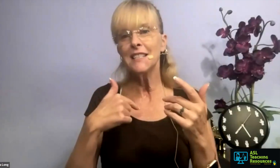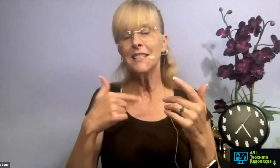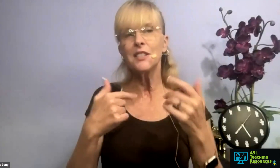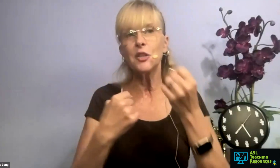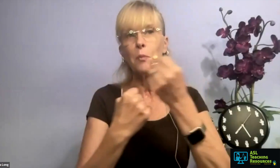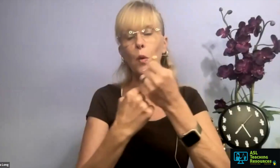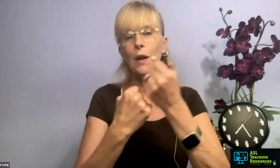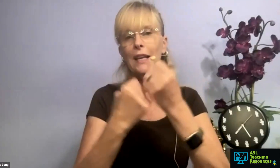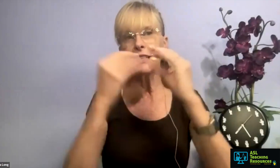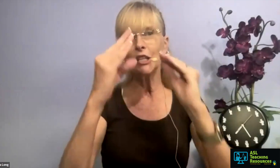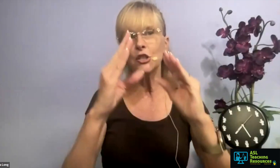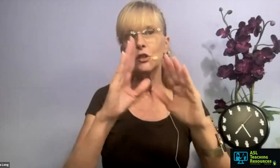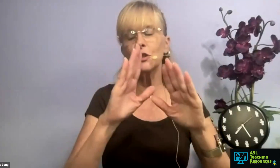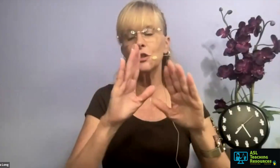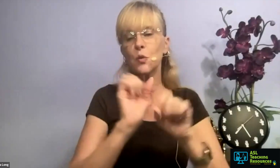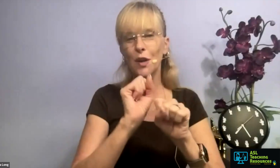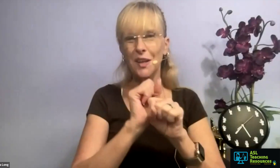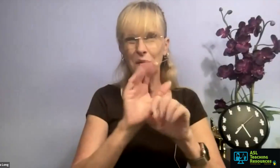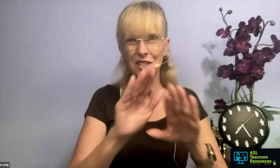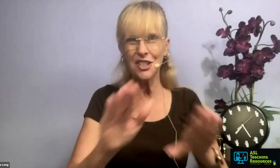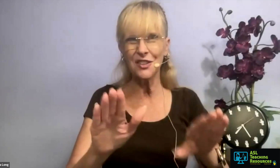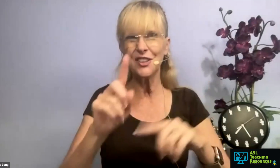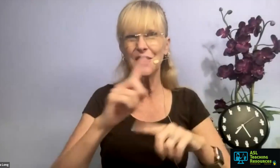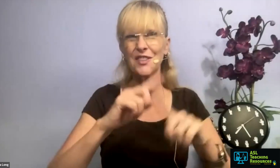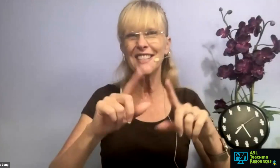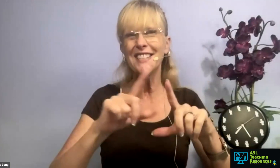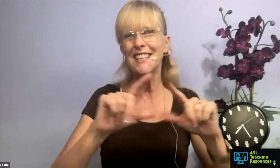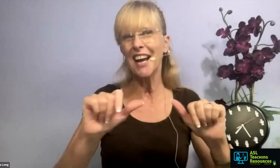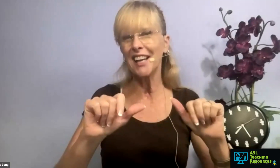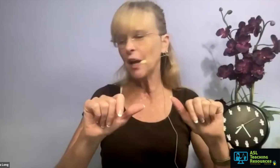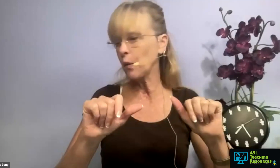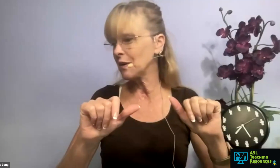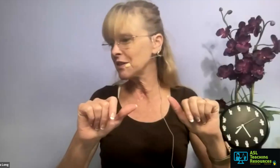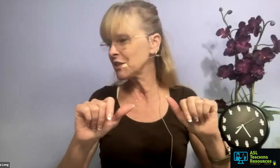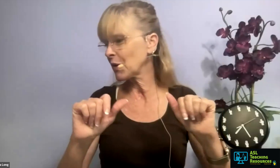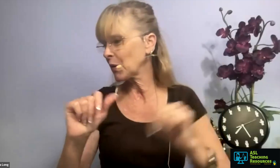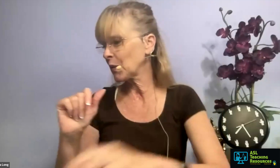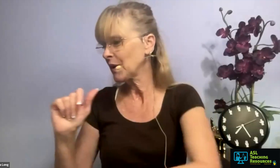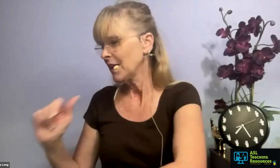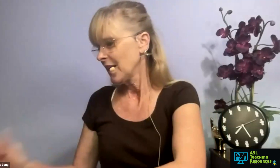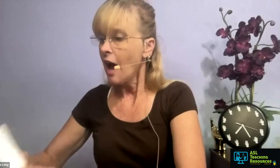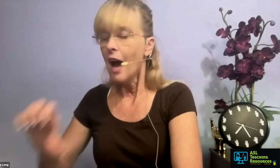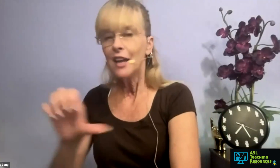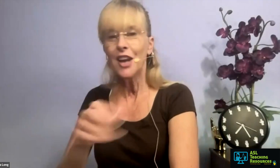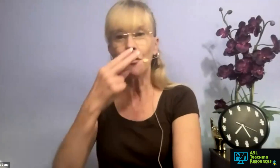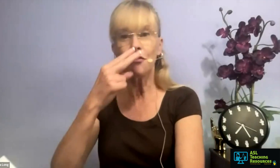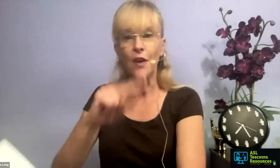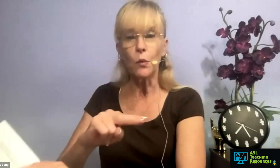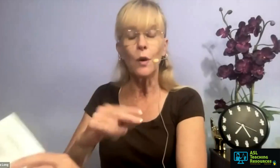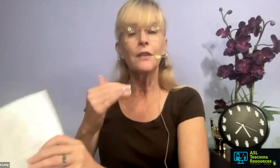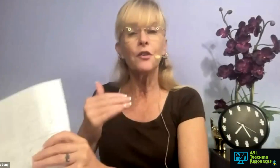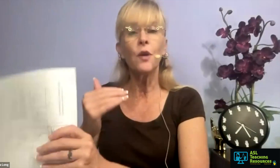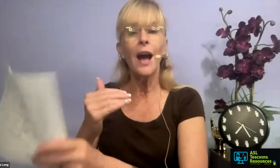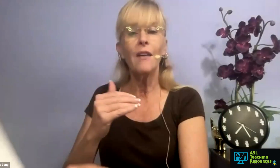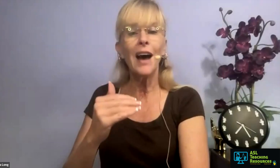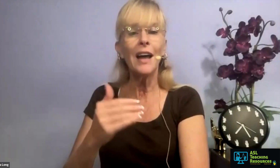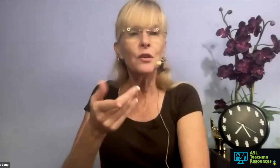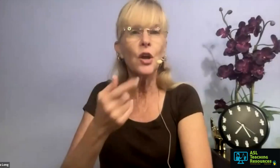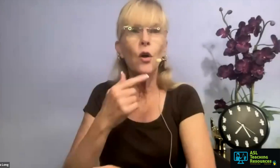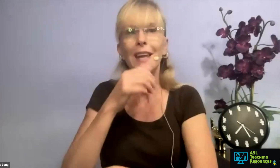is supporting teachers working with children using sign language. So another fun one, if you have, I don't know the